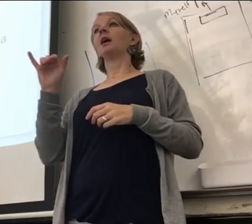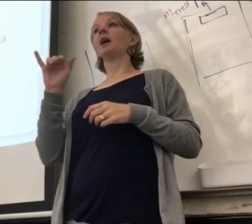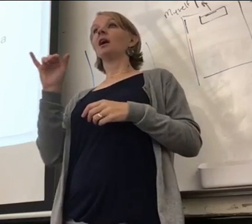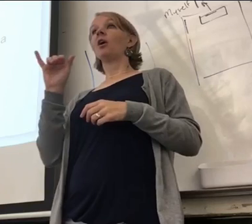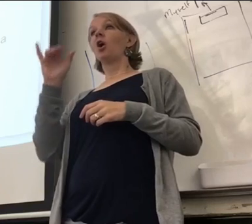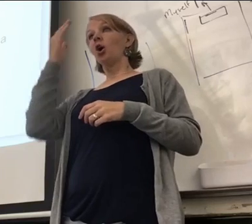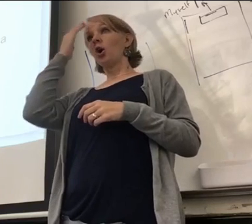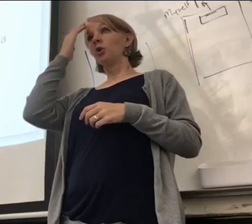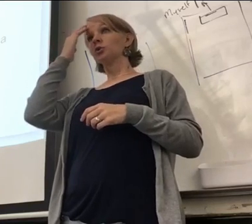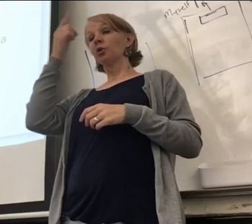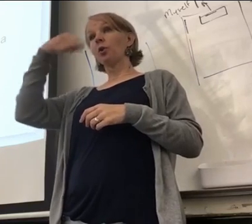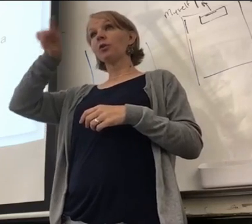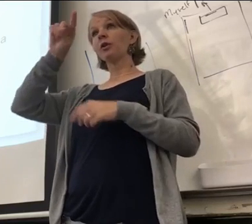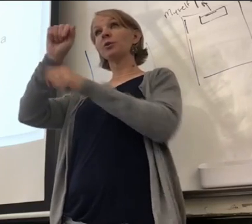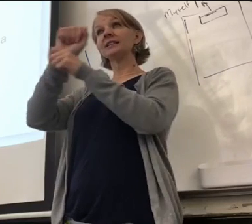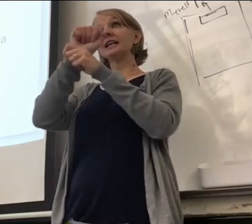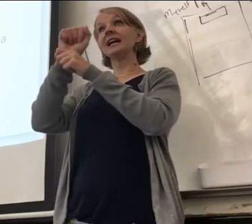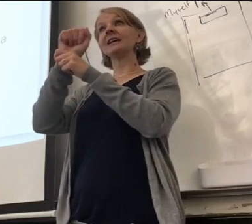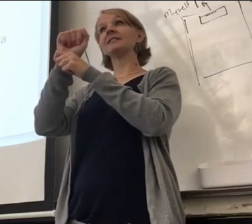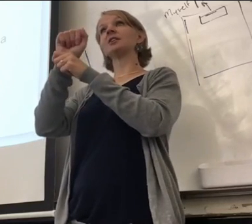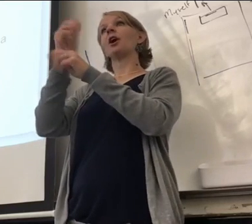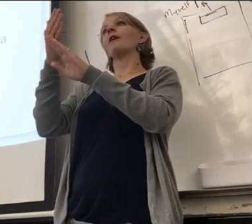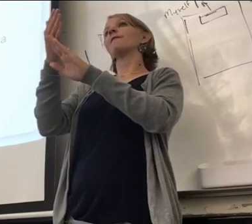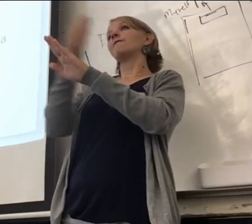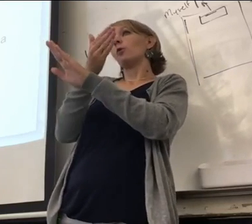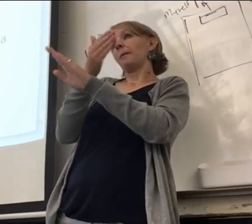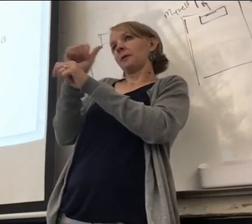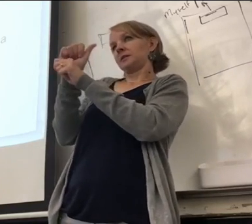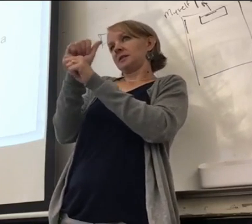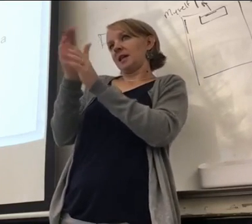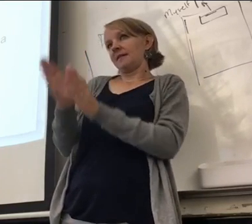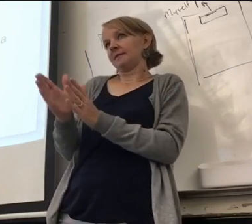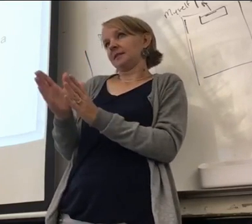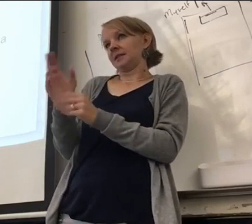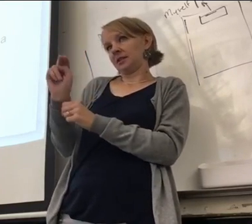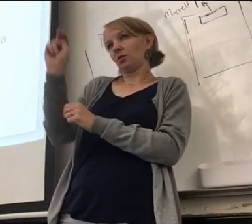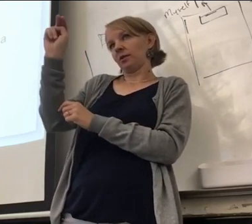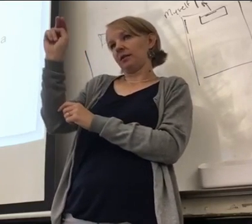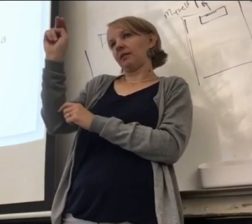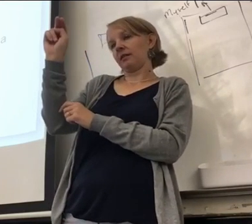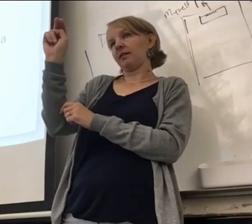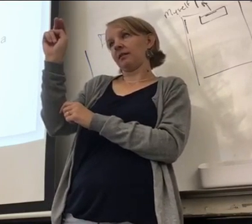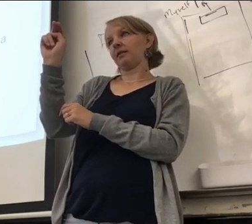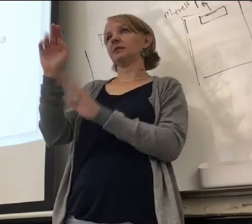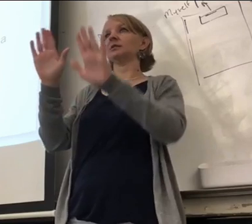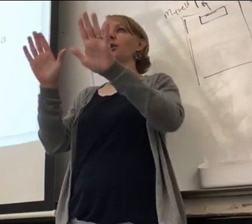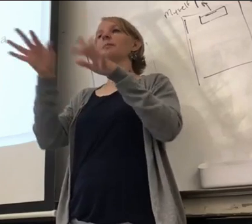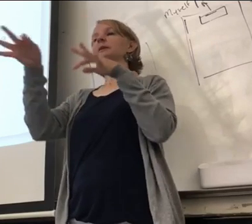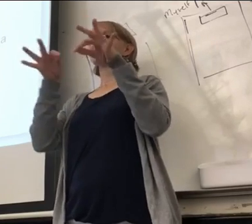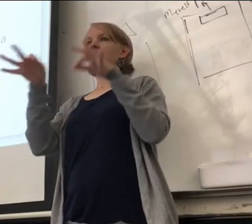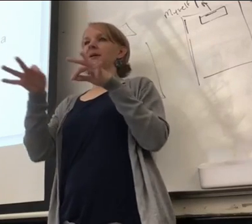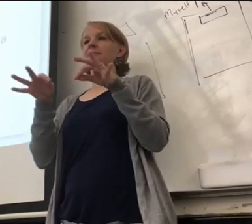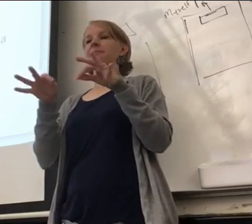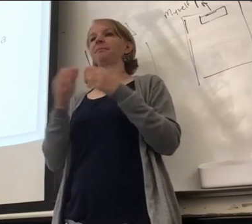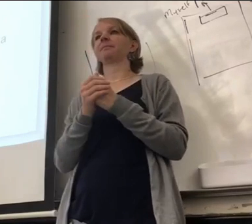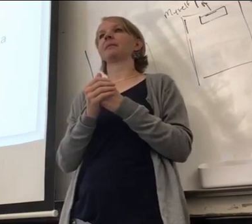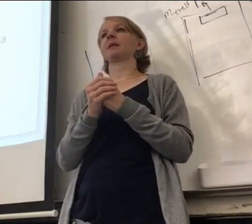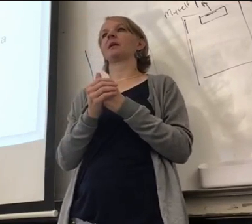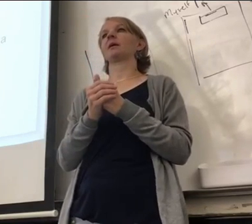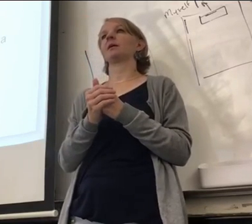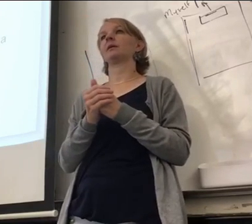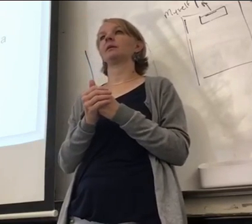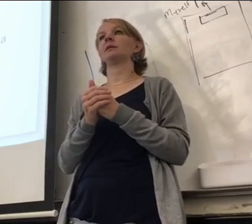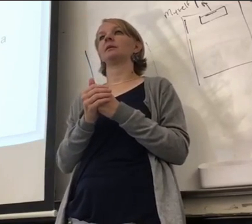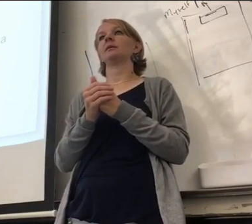slaves. So much better for former slaves in the North. Let me explain why. Most of these people are going